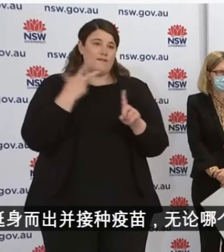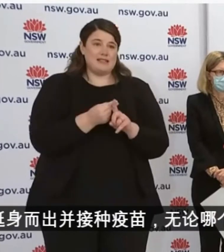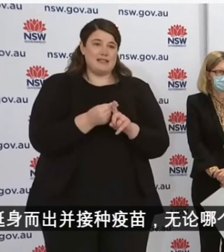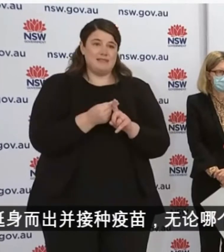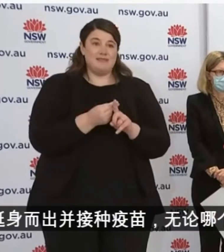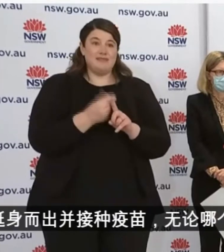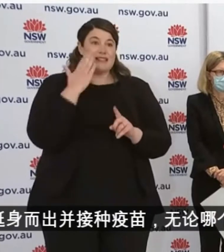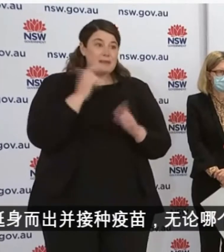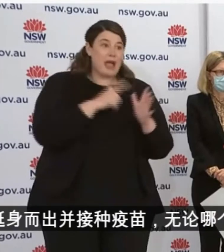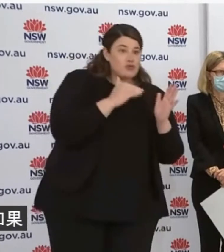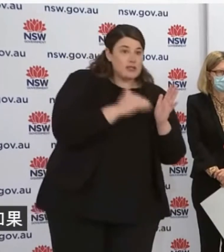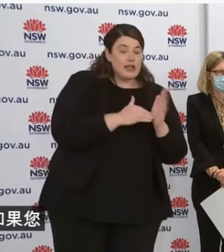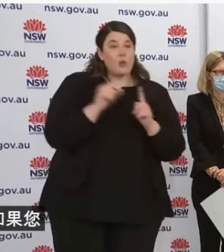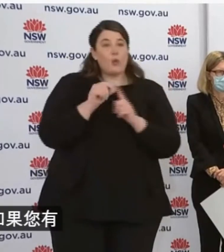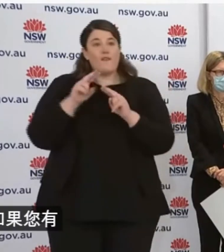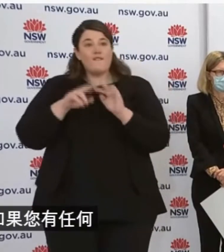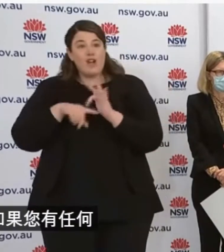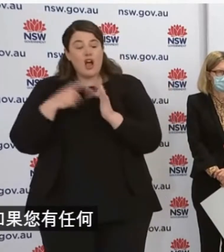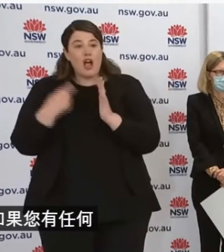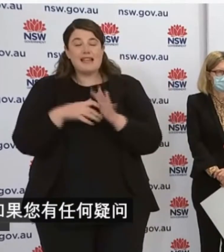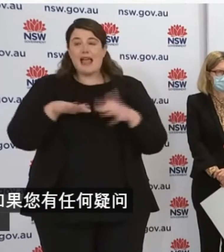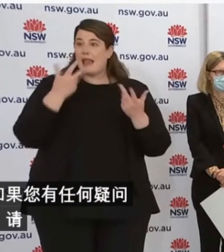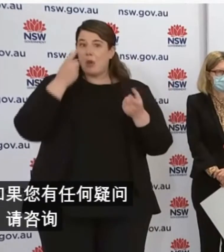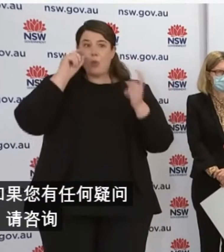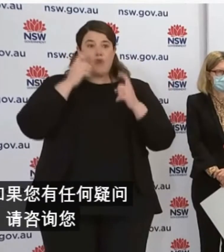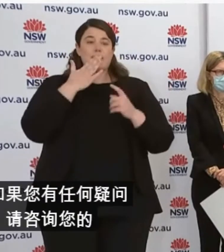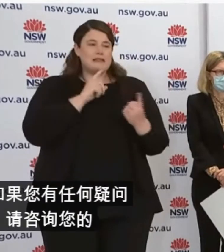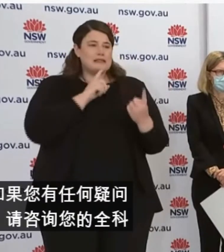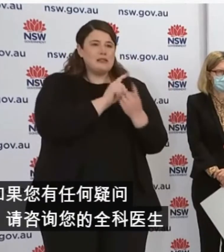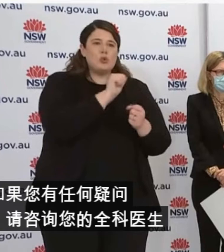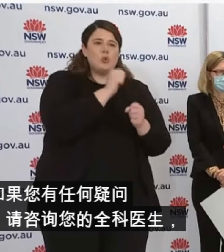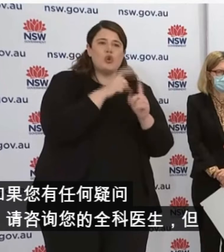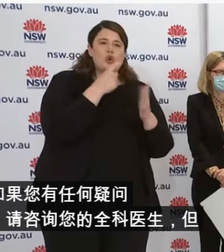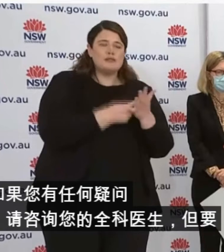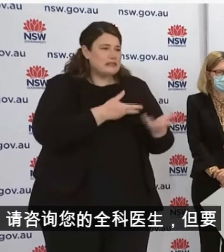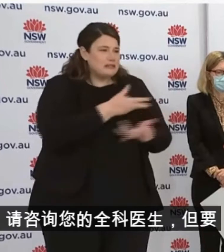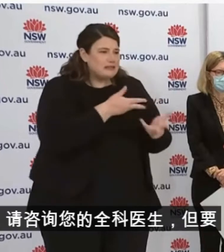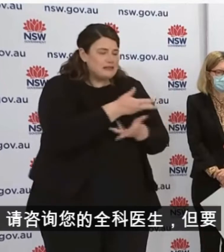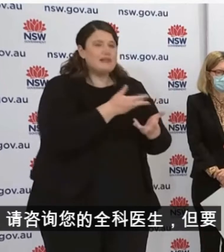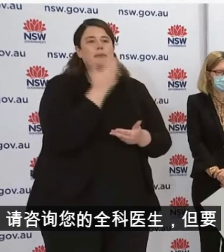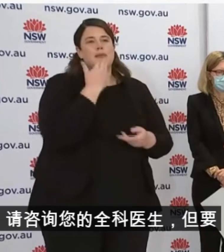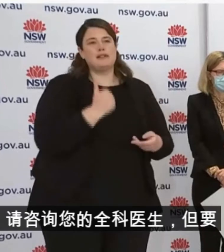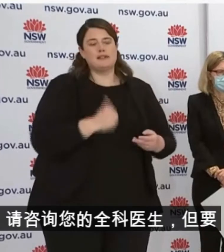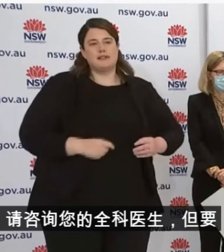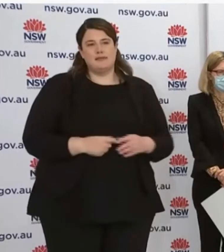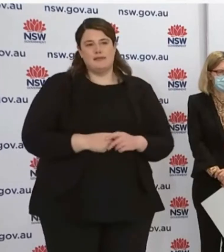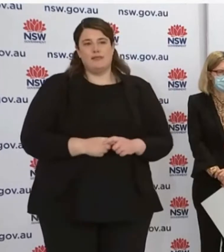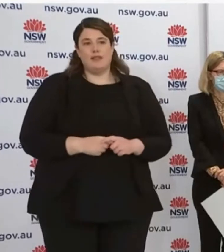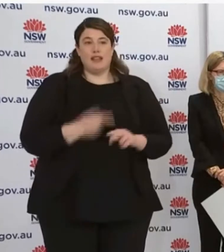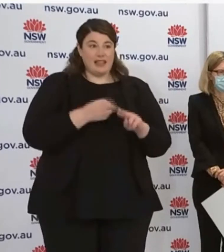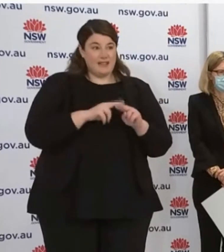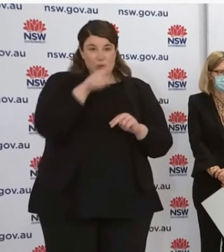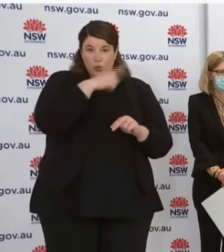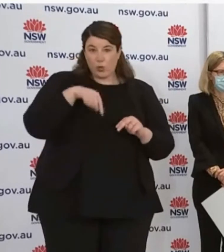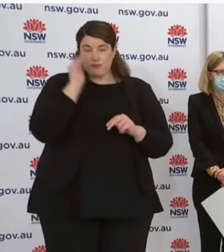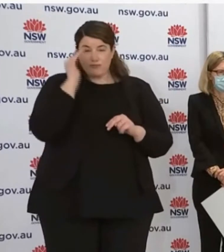which vaccine you're offered. If you have any concerns, please go through your GP, but get vaccinated, and I can't stress that enough. If we all